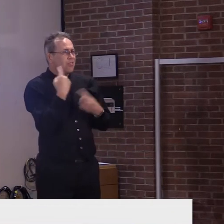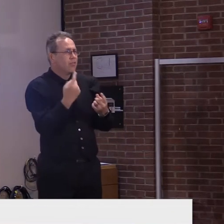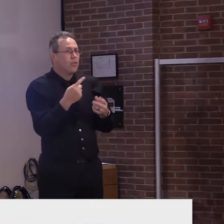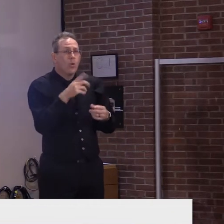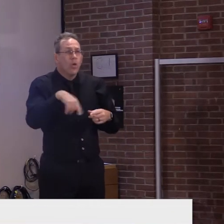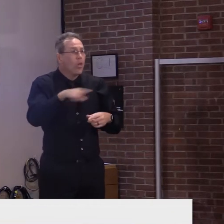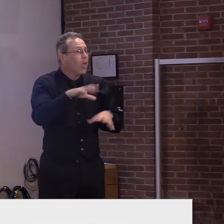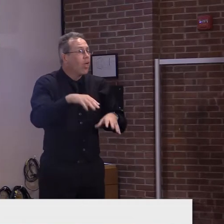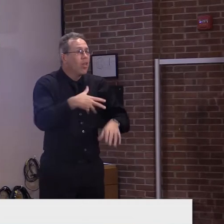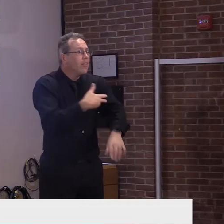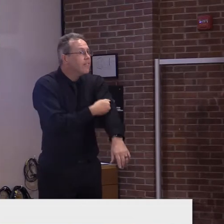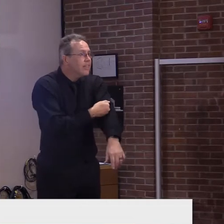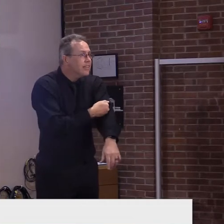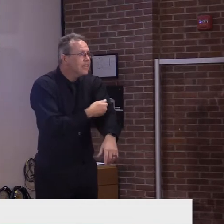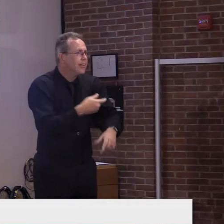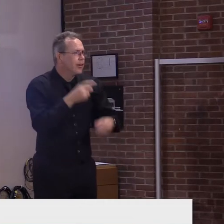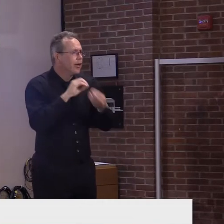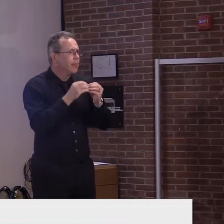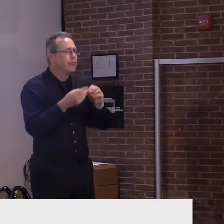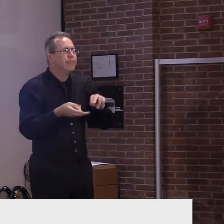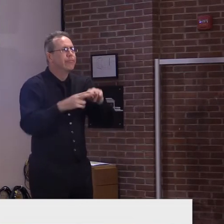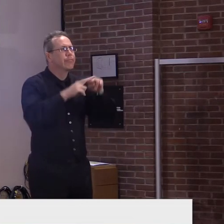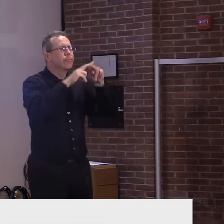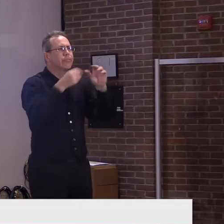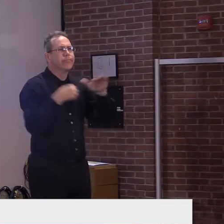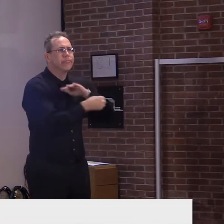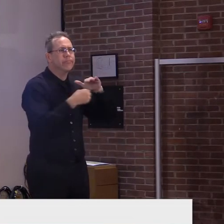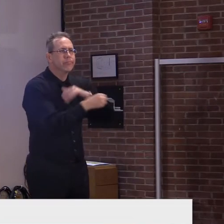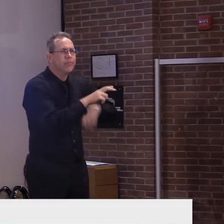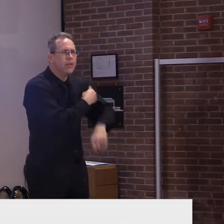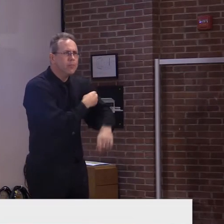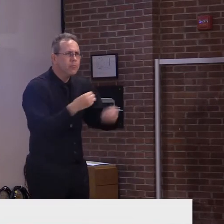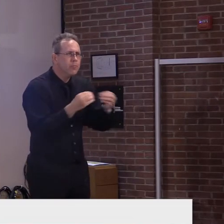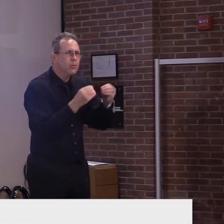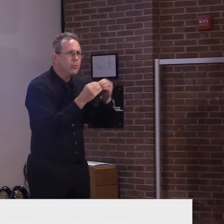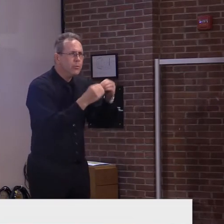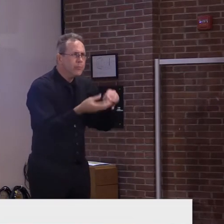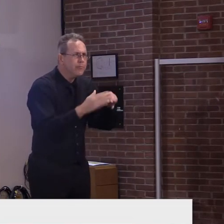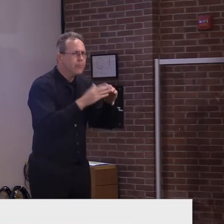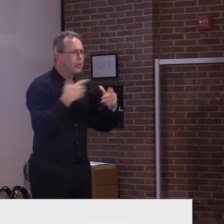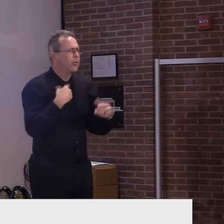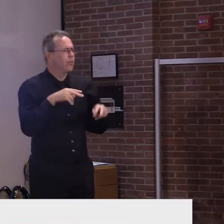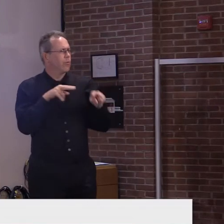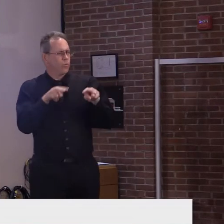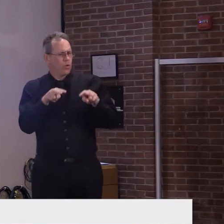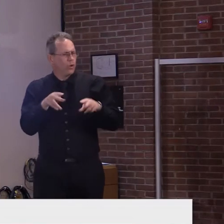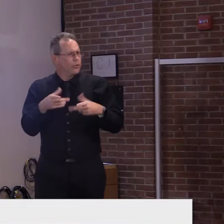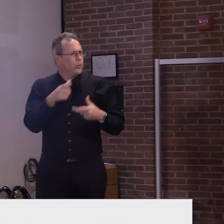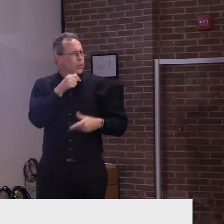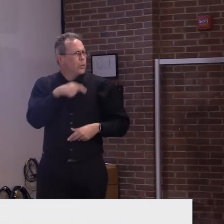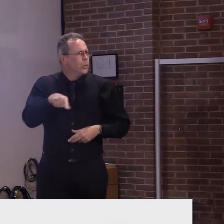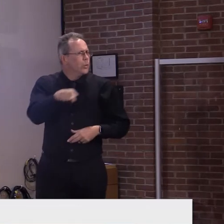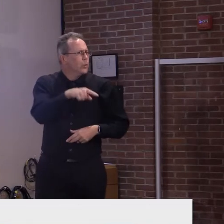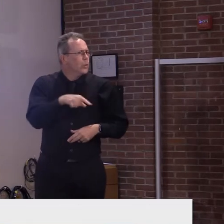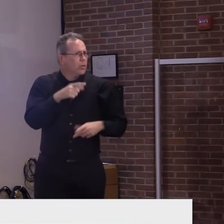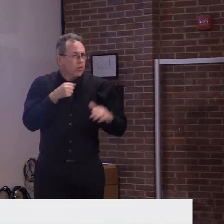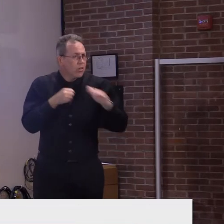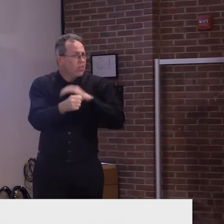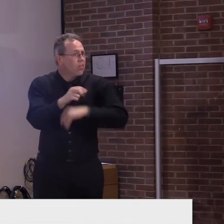That number is now 72% of all people on average in the hospital over the last 7 days were not fully